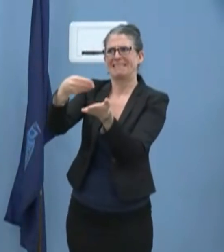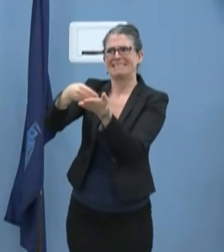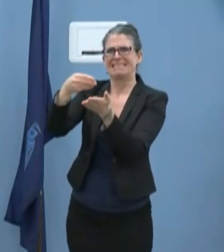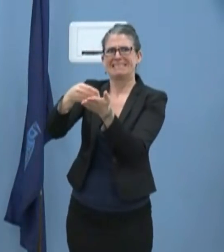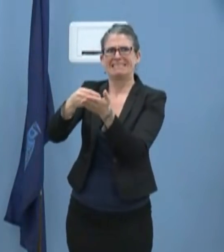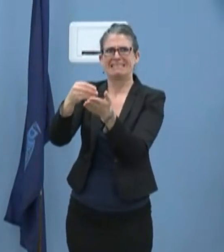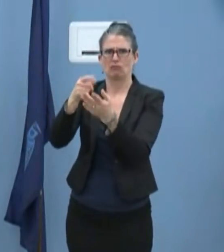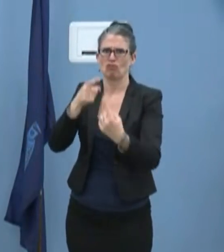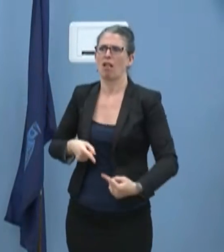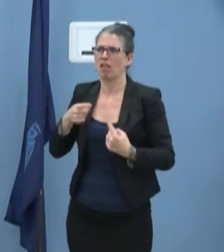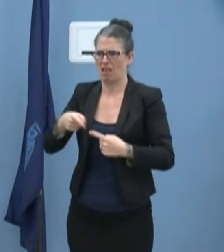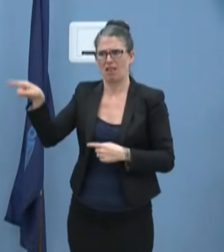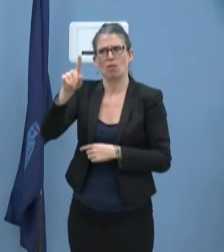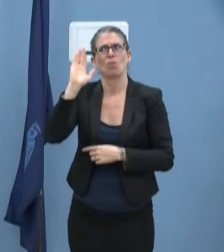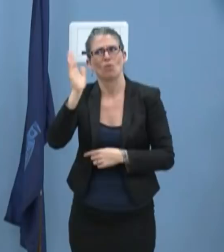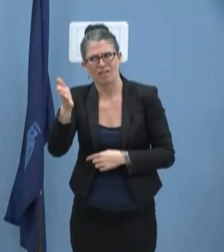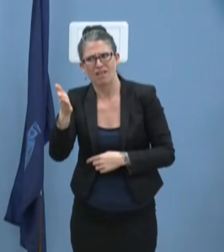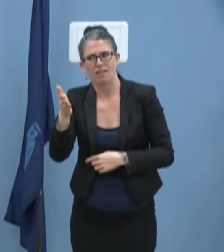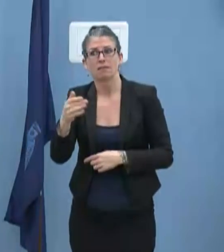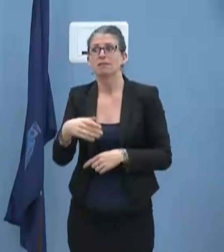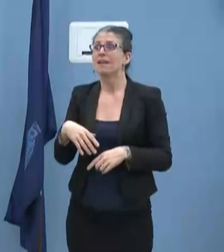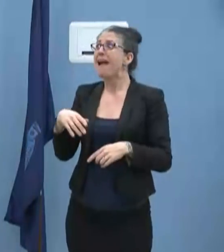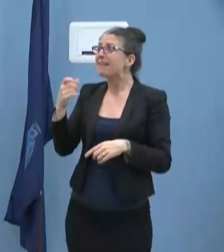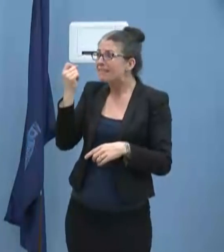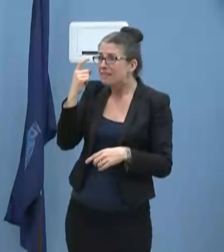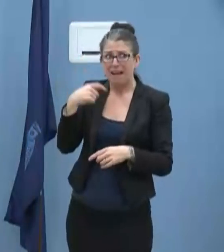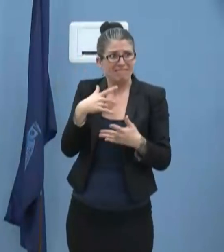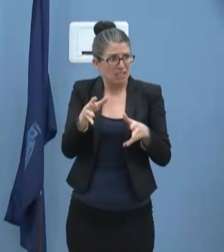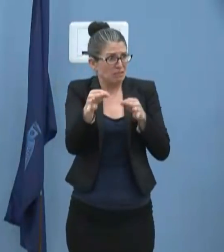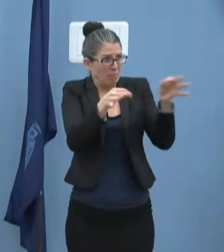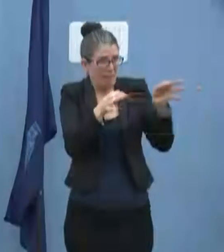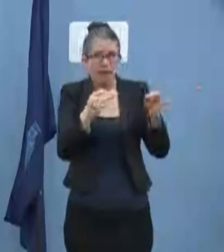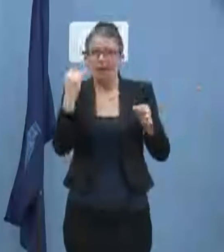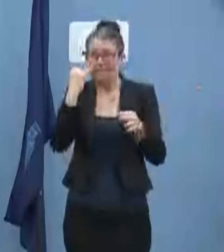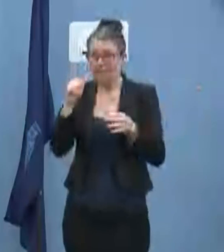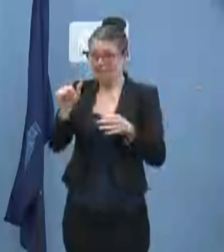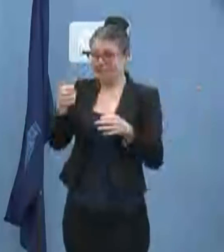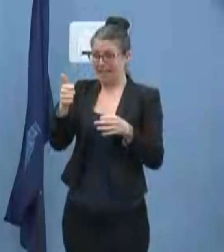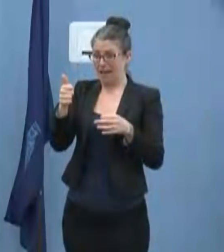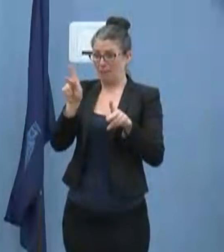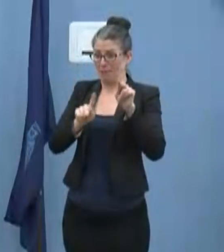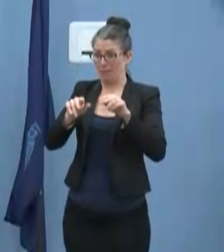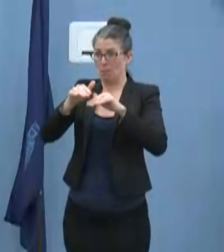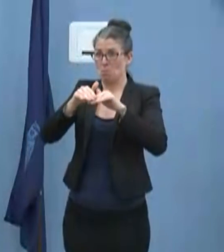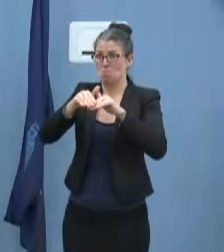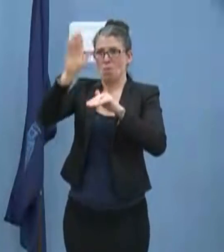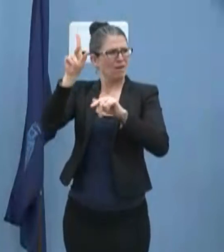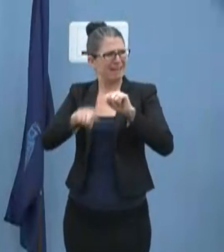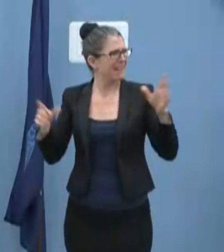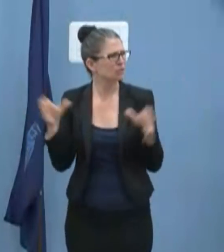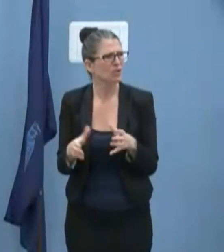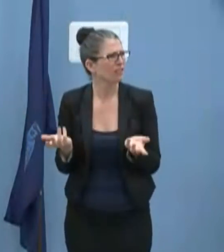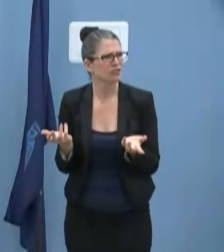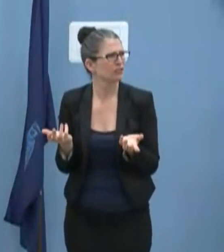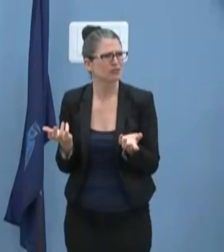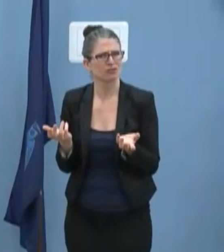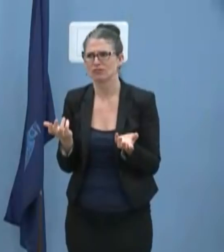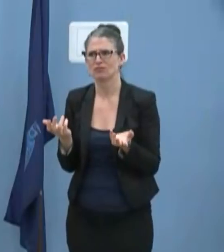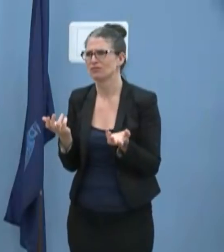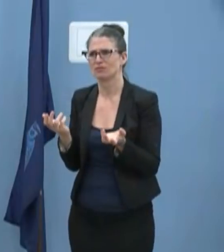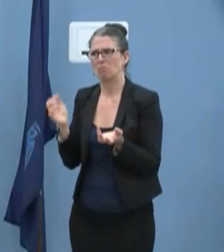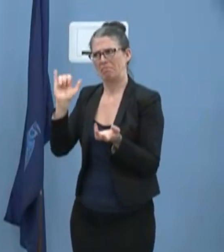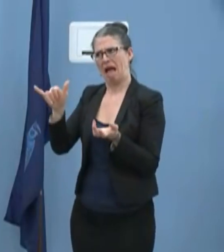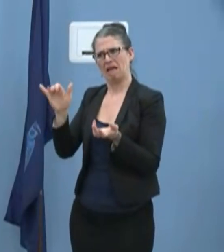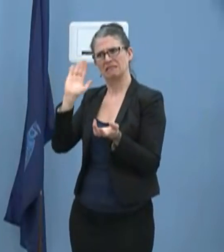10 is pretty aggressive action across the state of Maine. And actually, our actions today are not dissimilar to